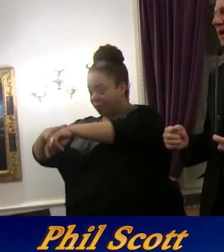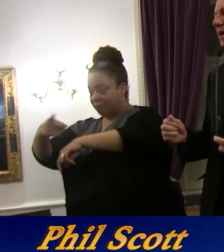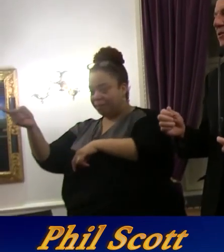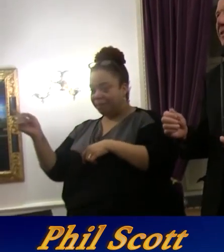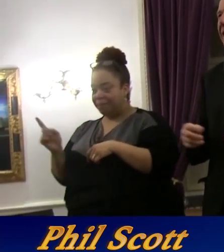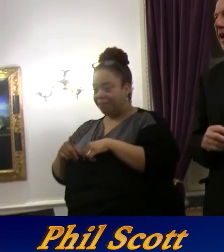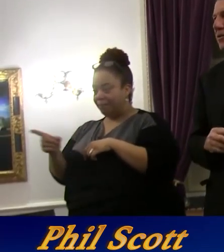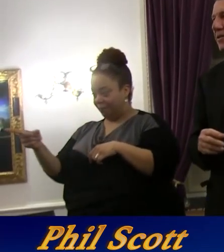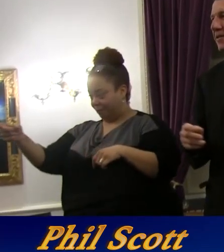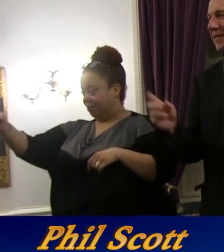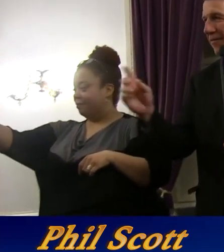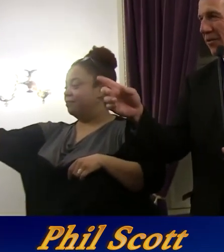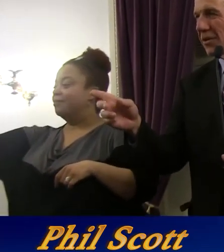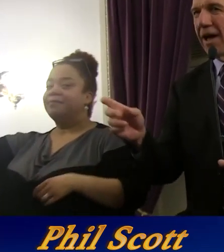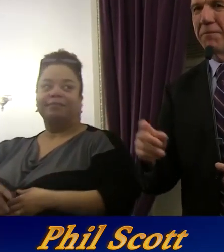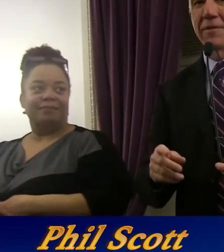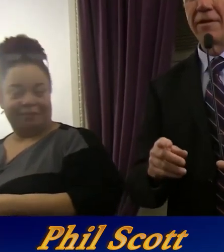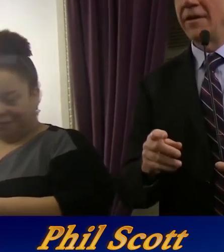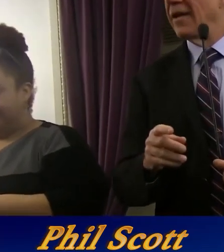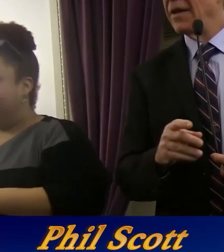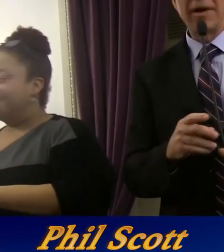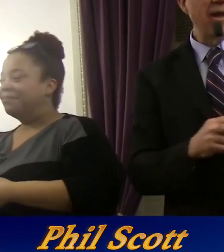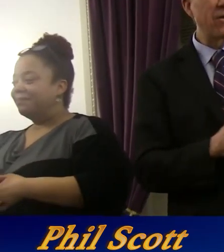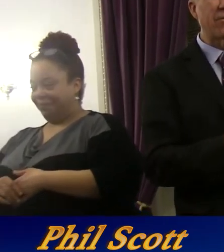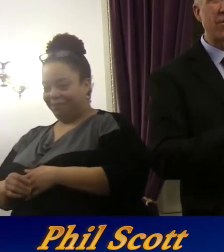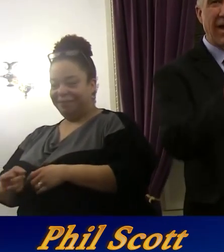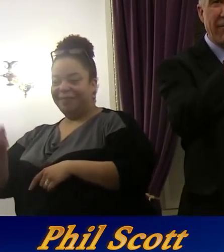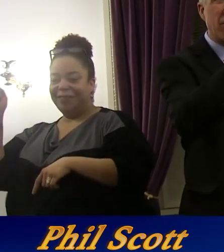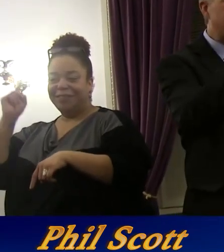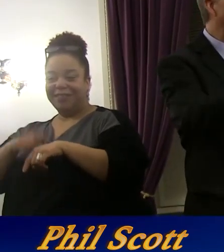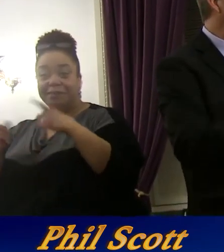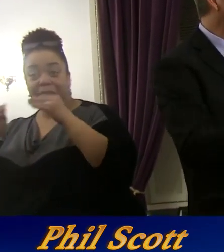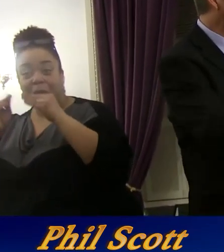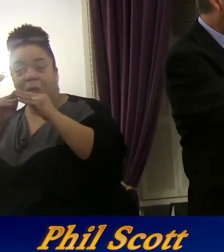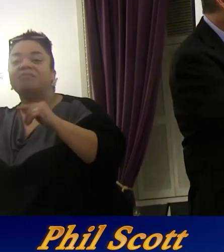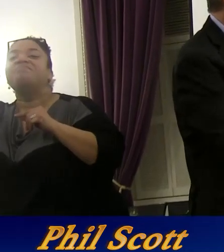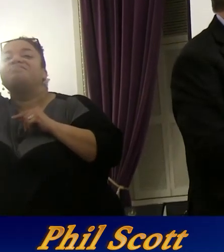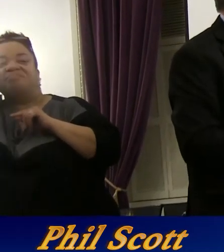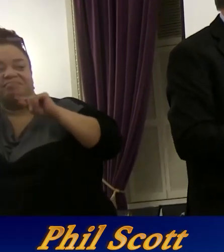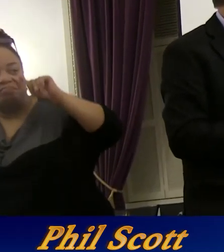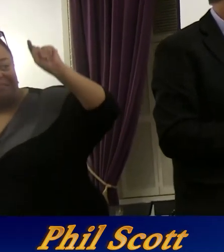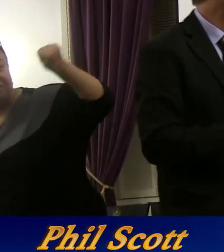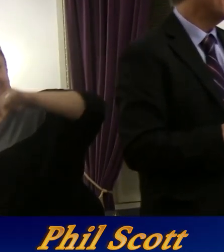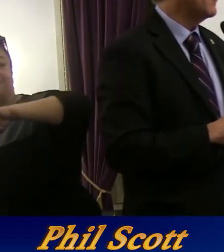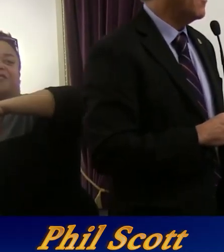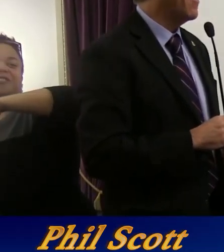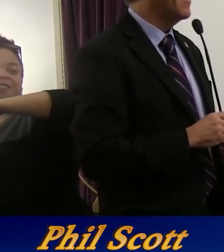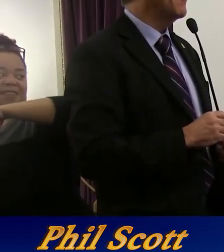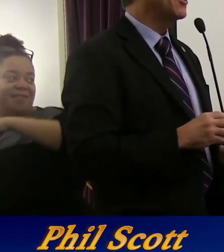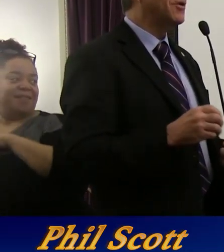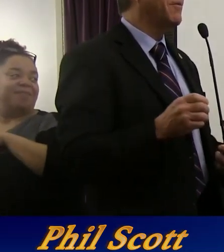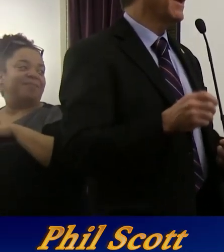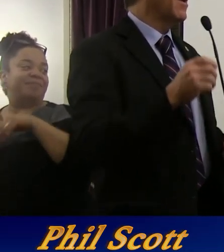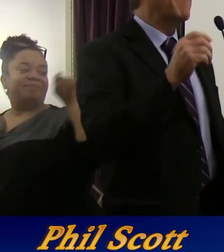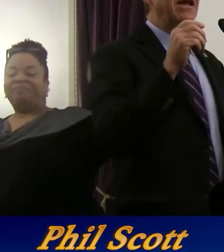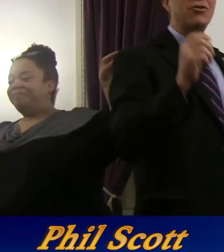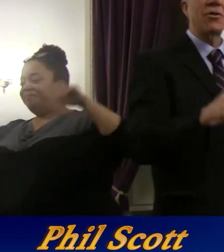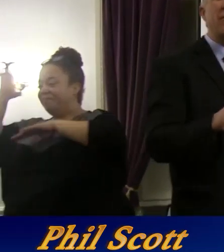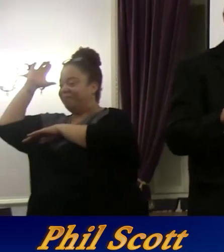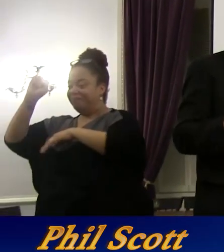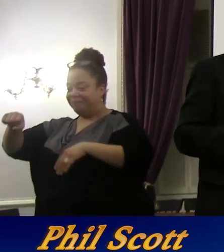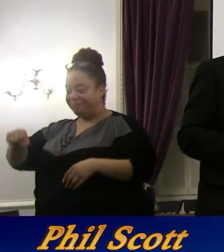to the State House first time anybody else first time first time the first time well great welcome you should make